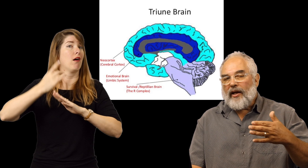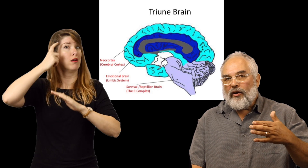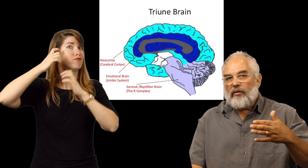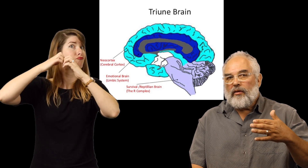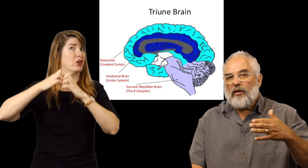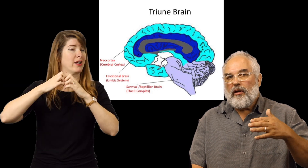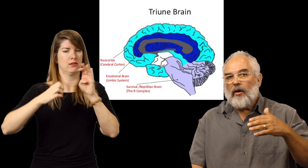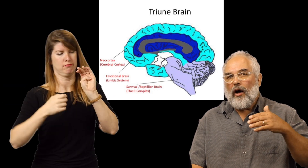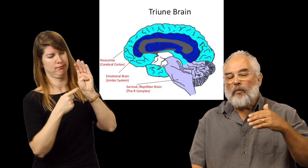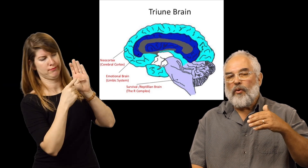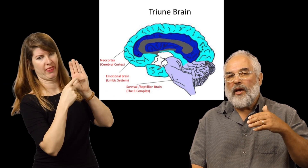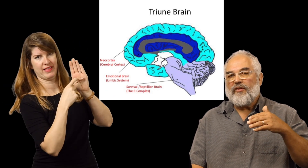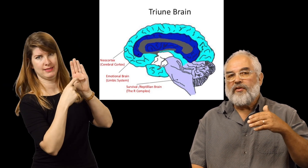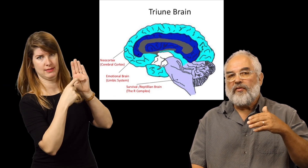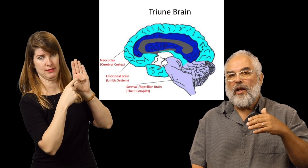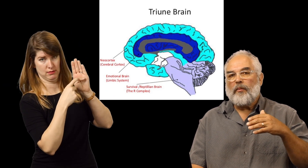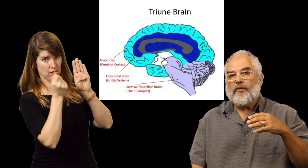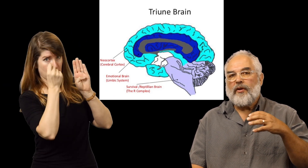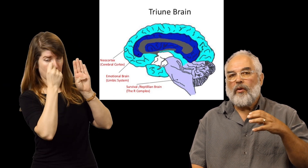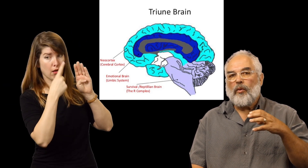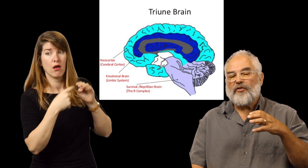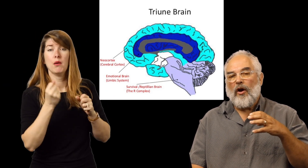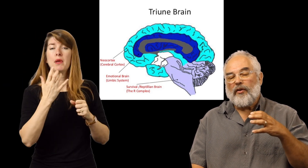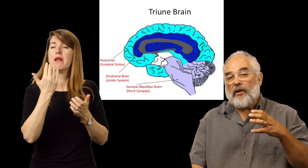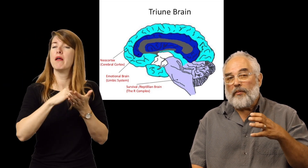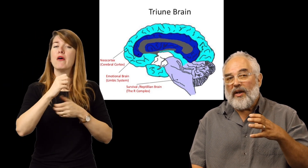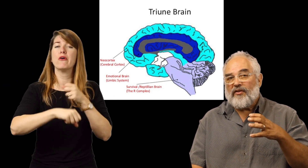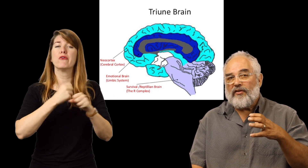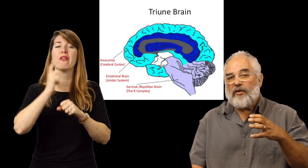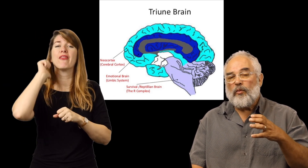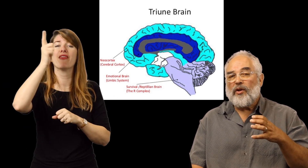Millennium later, our brains developed